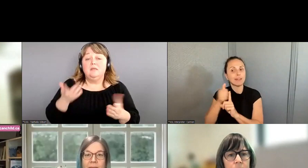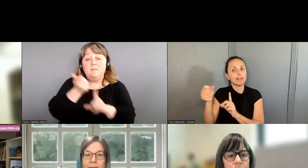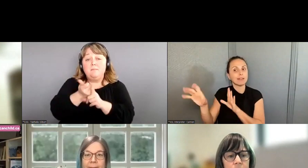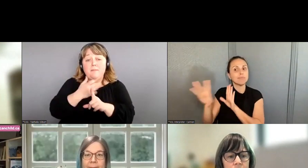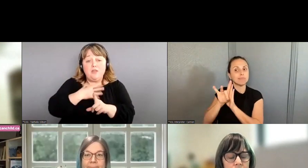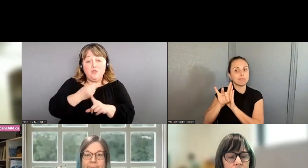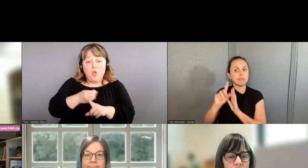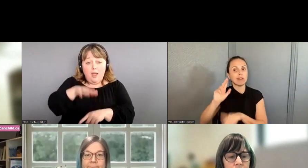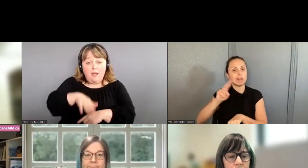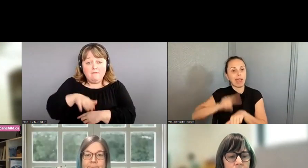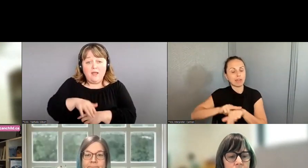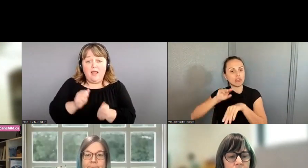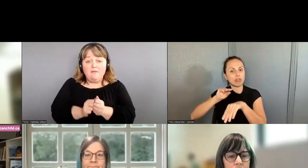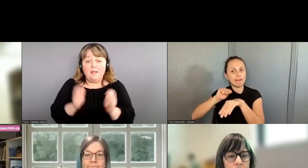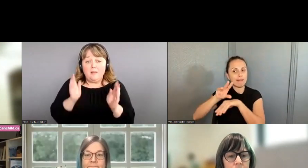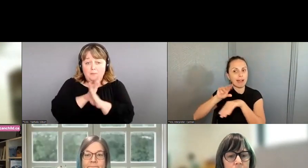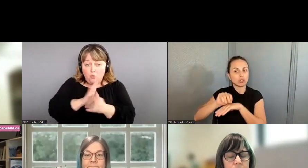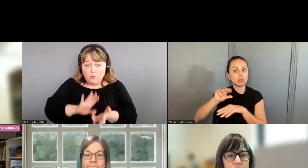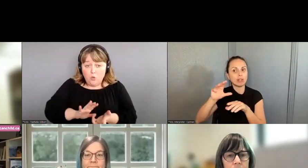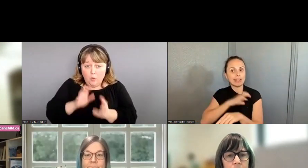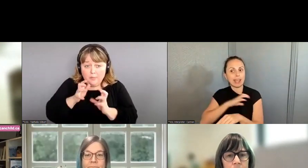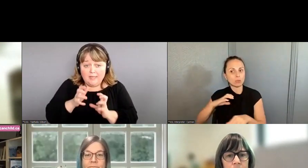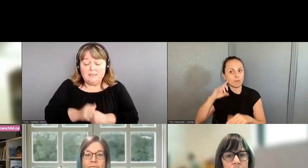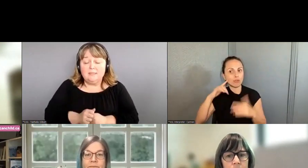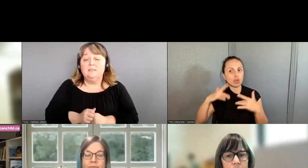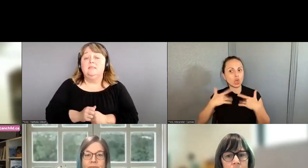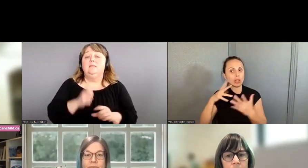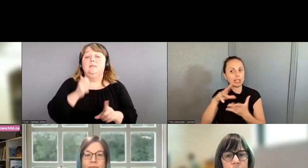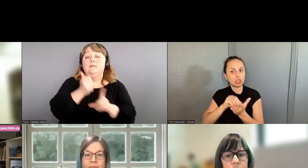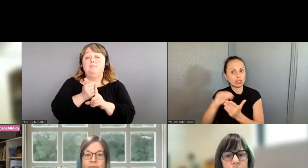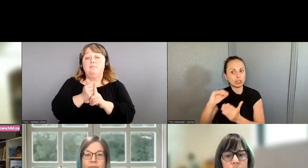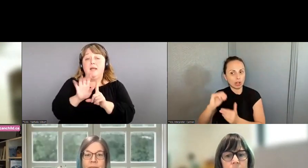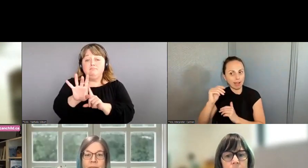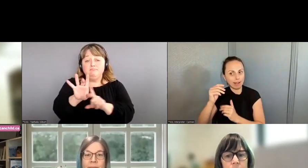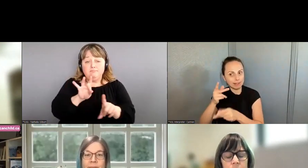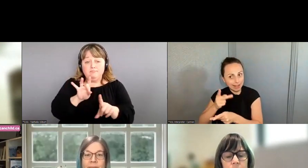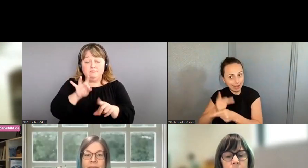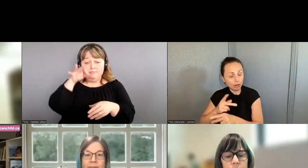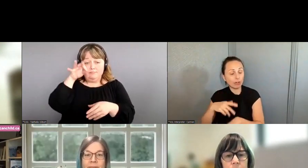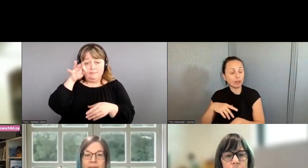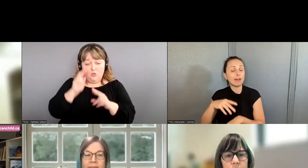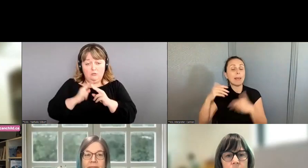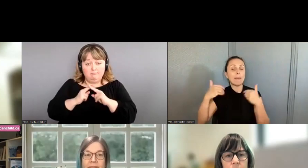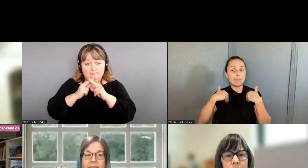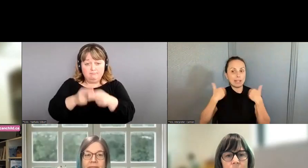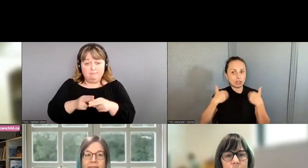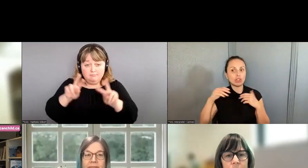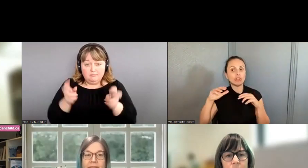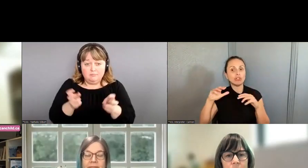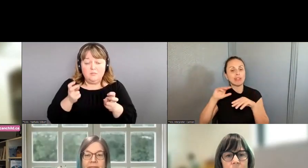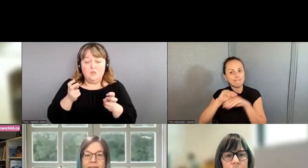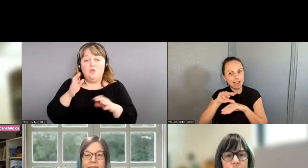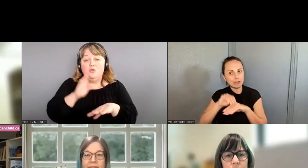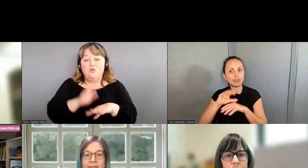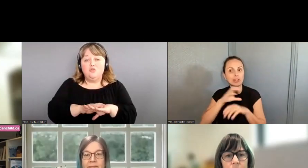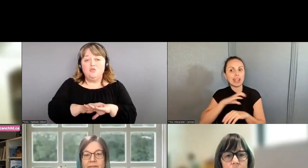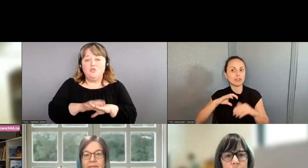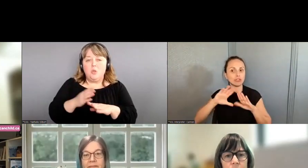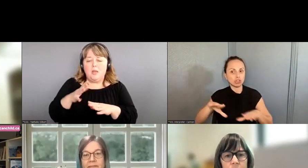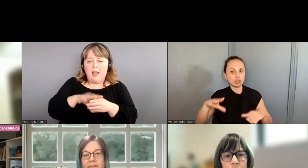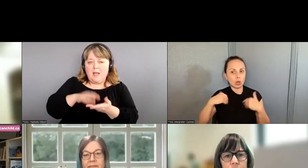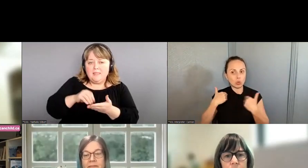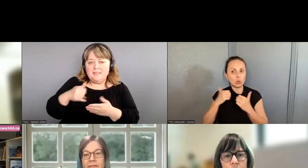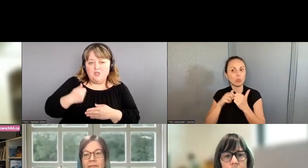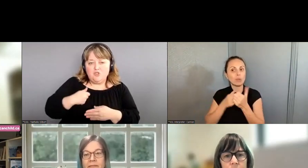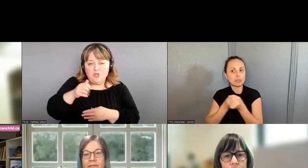to the National Advisory Council on Early Learning and Childcare and the Minister's Advisory Council for Children and Youth with